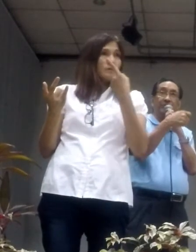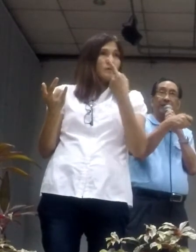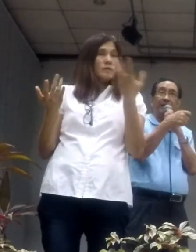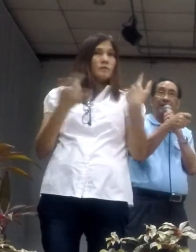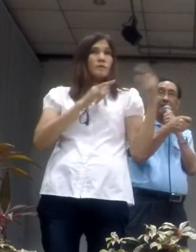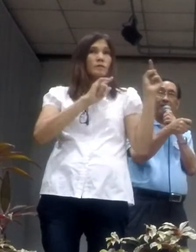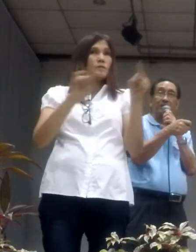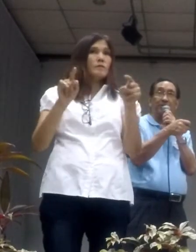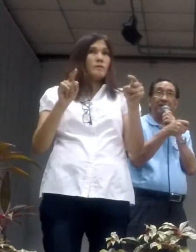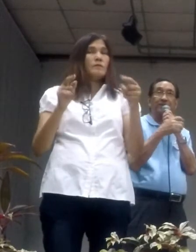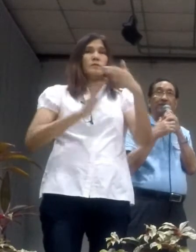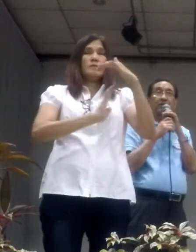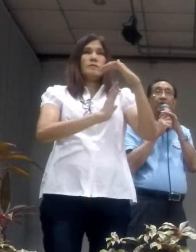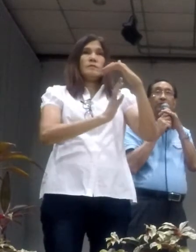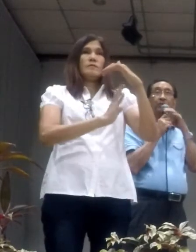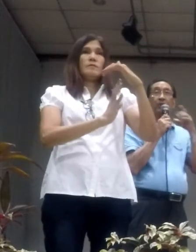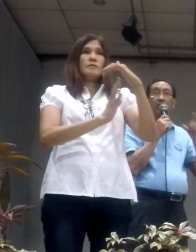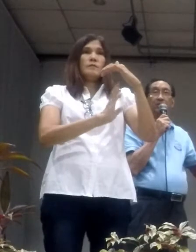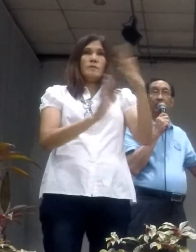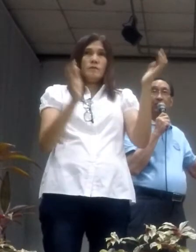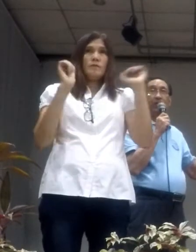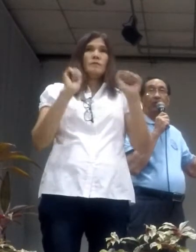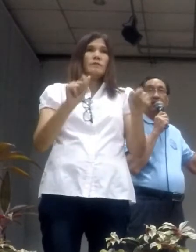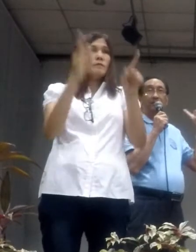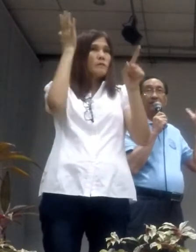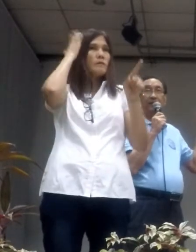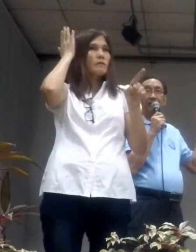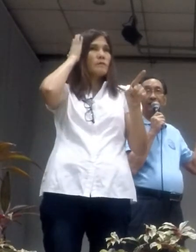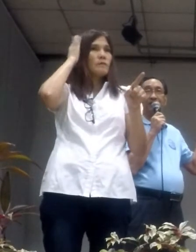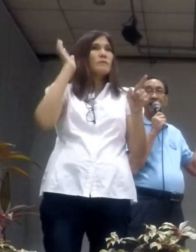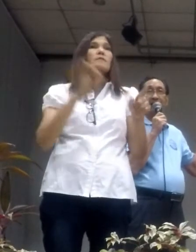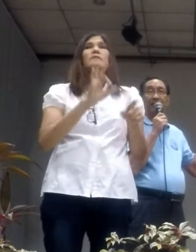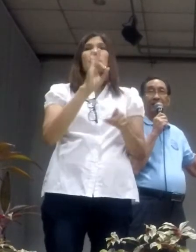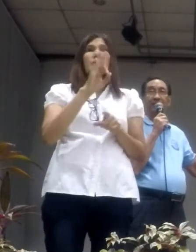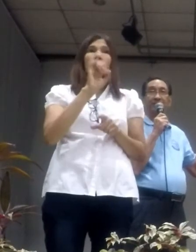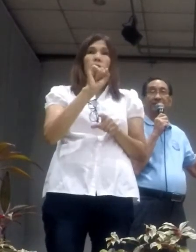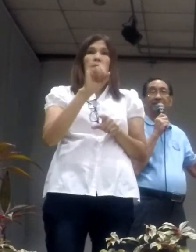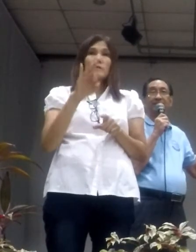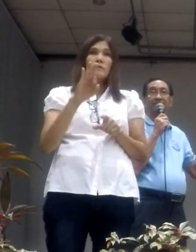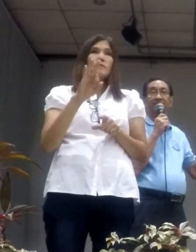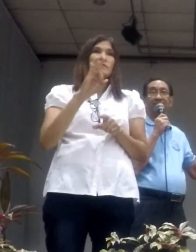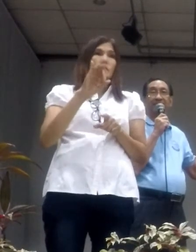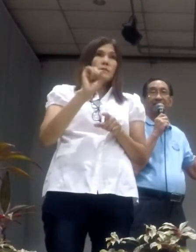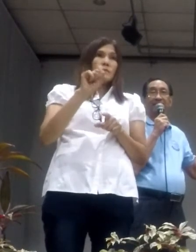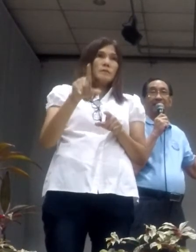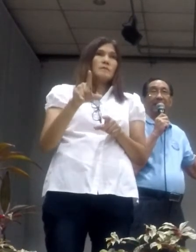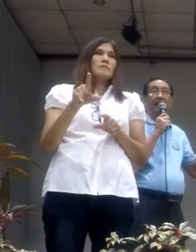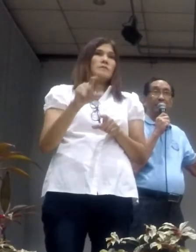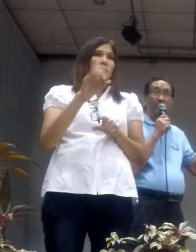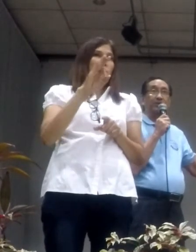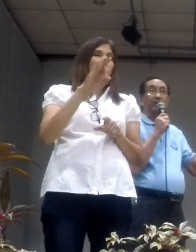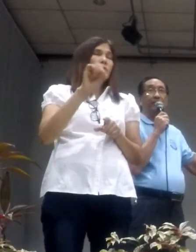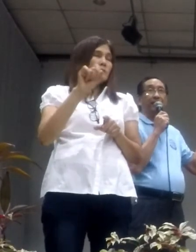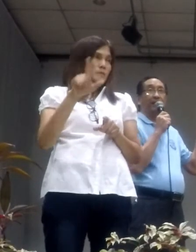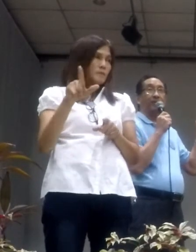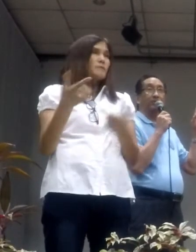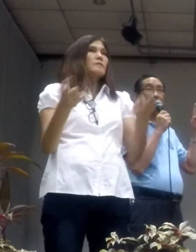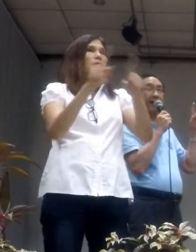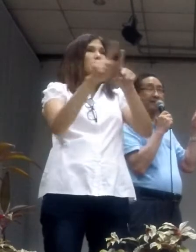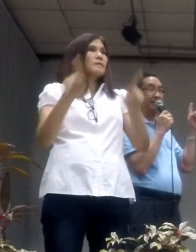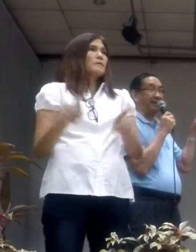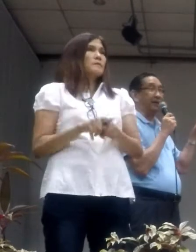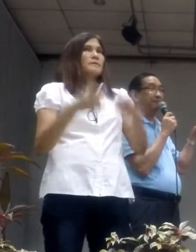attending to the customers should also know Filipino sign language. And also, we are